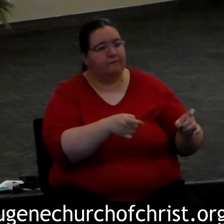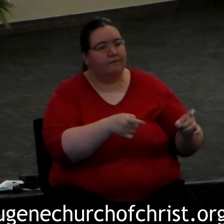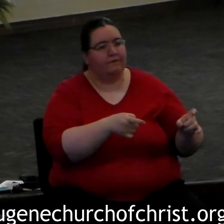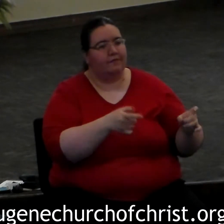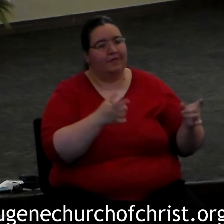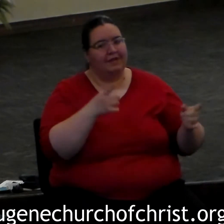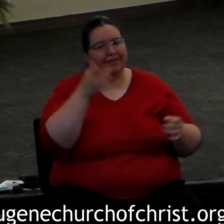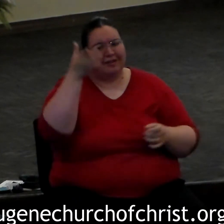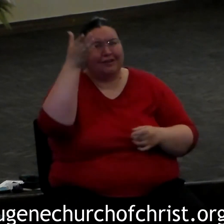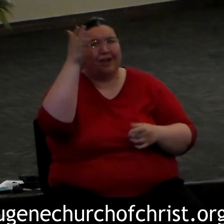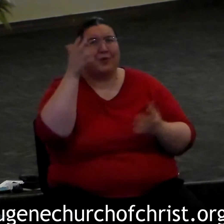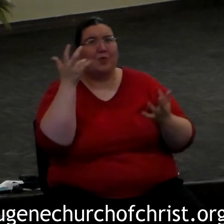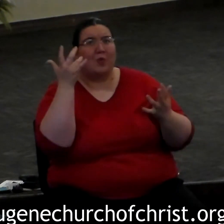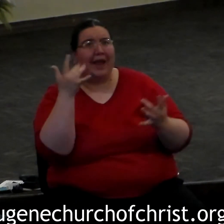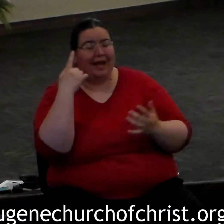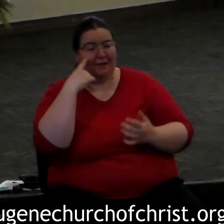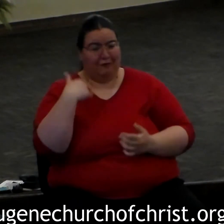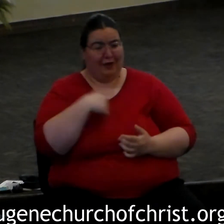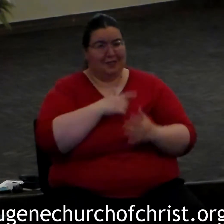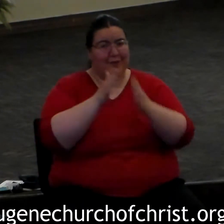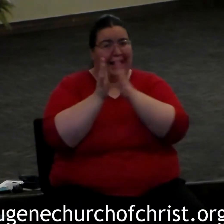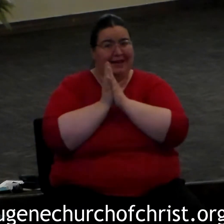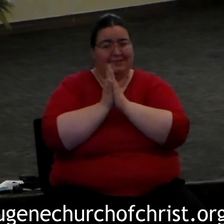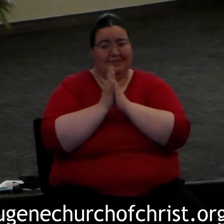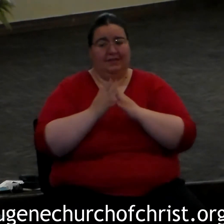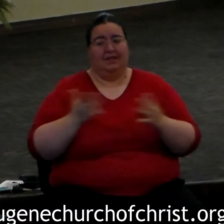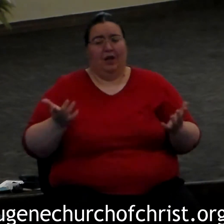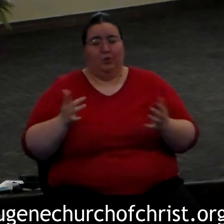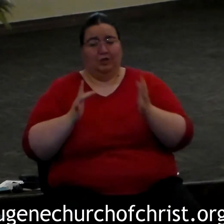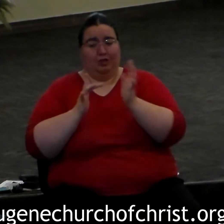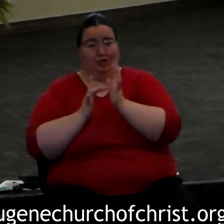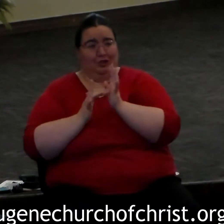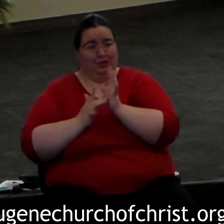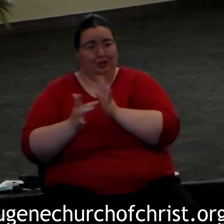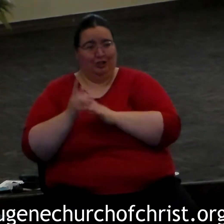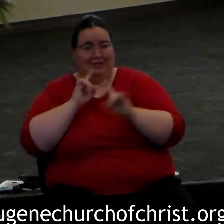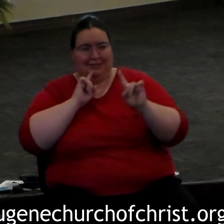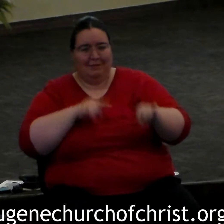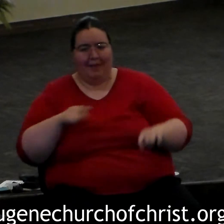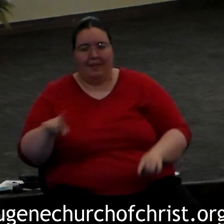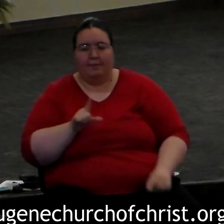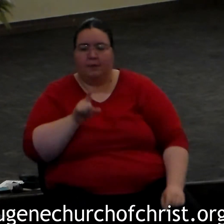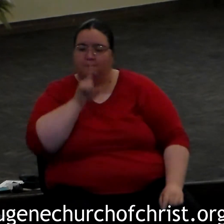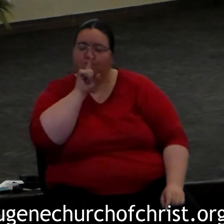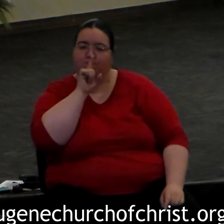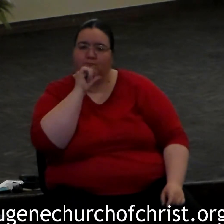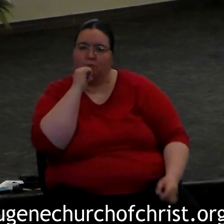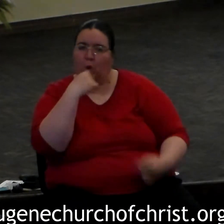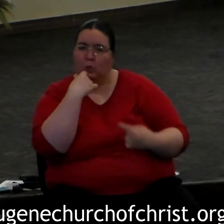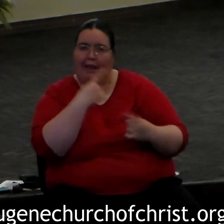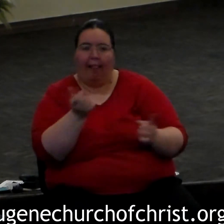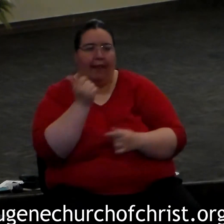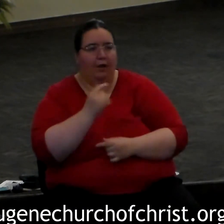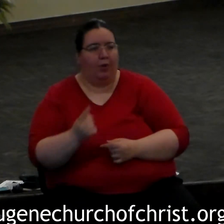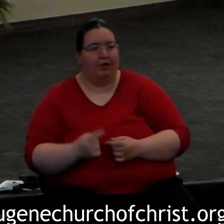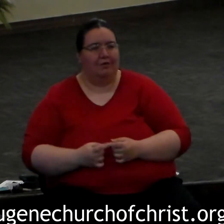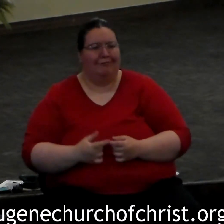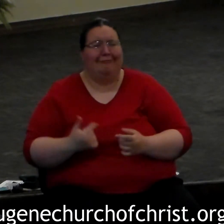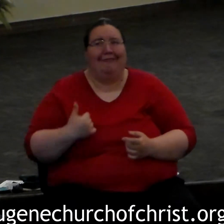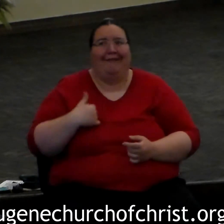Jesus commanded them not to tell anyone. I love this. And we can think there are 100 different ways of why he does this. Now, he came into that first town